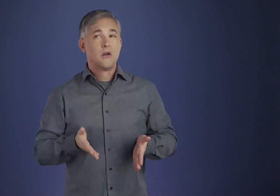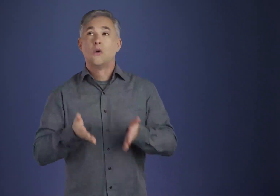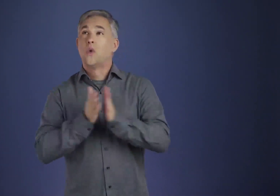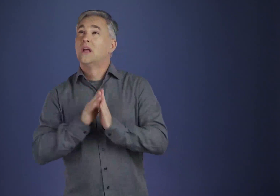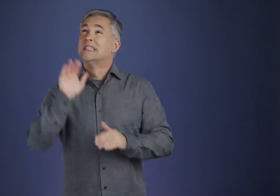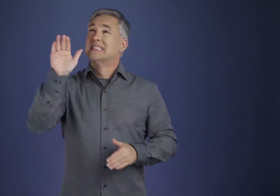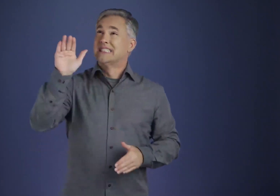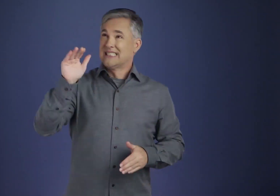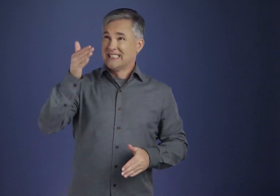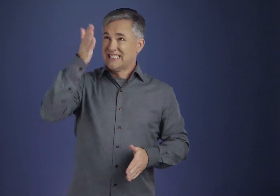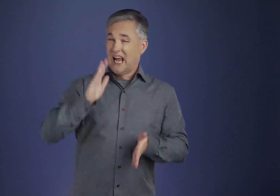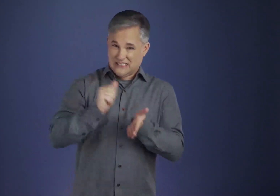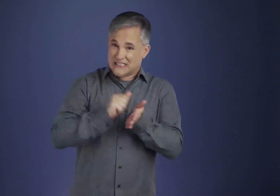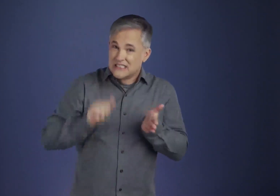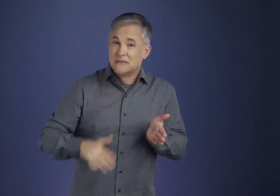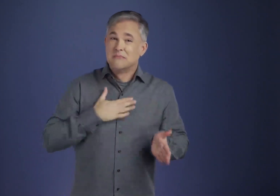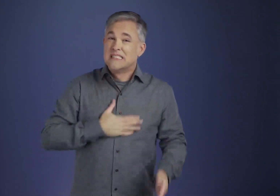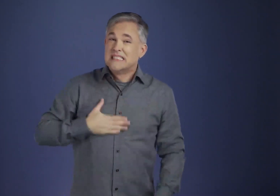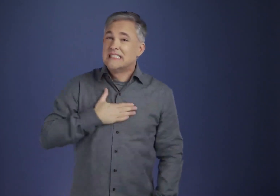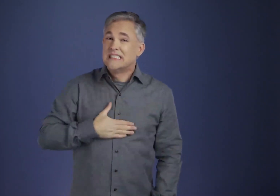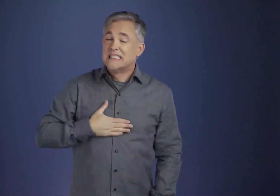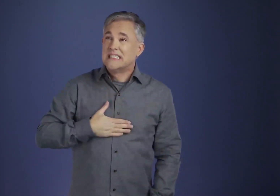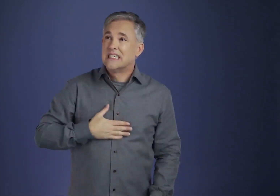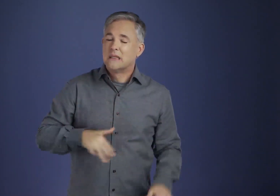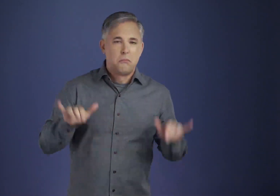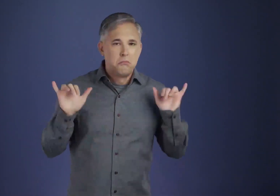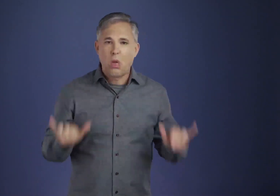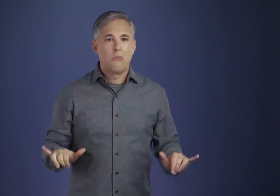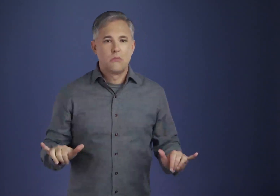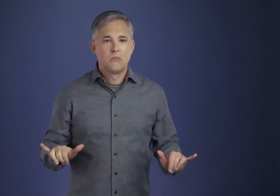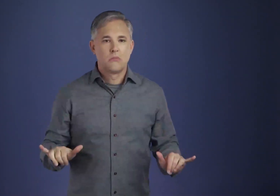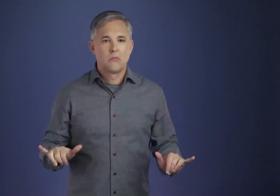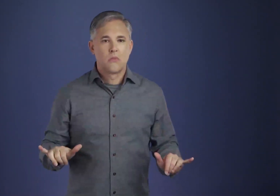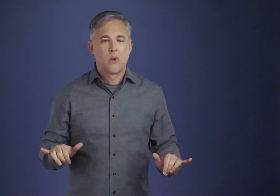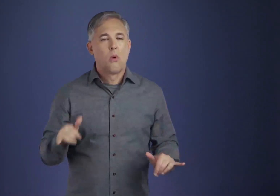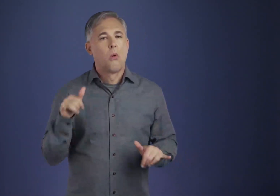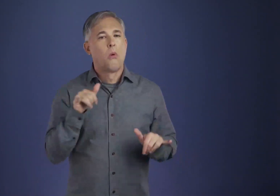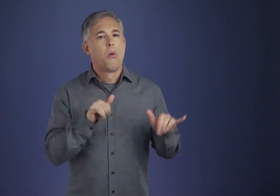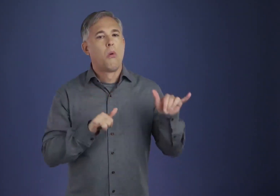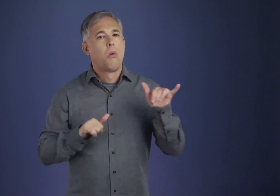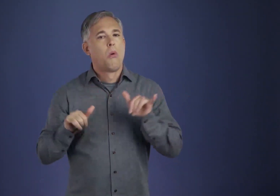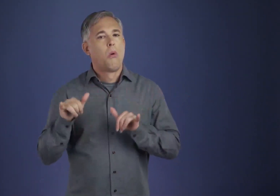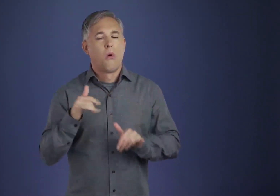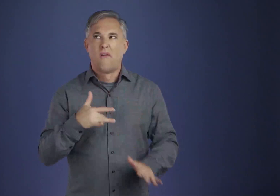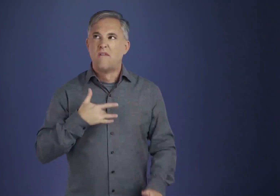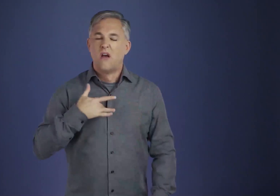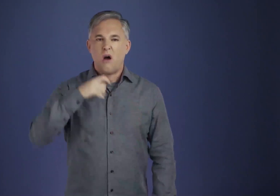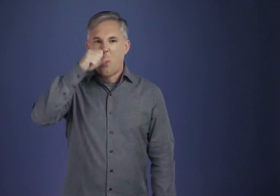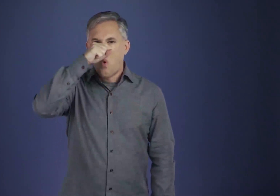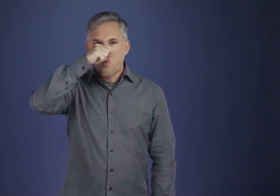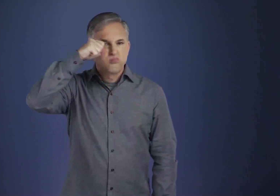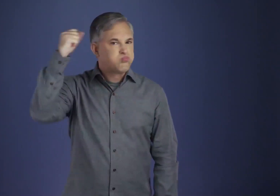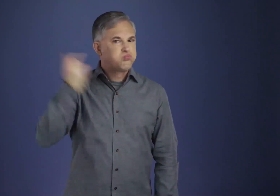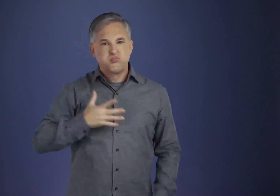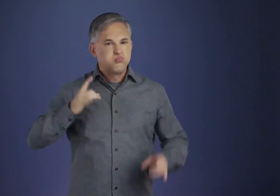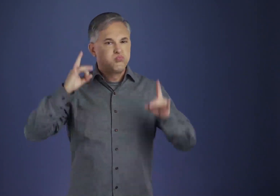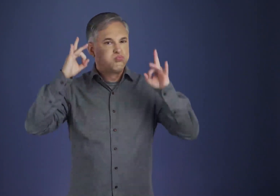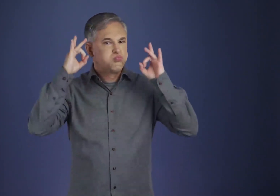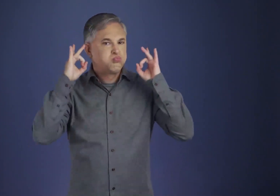Then we became drunkards and asked God to stop that. But nothing happened. This was the unkindest